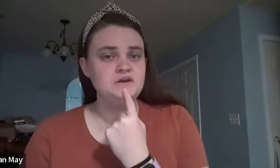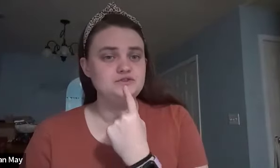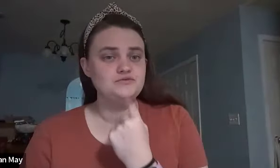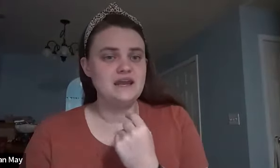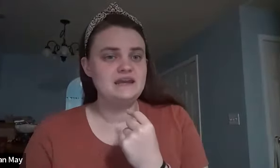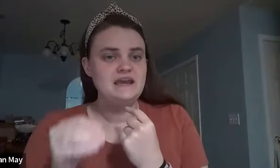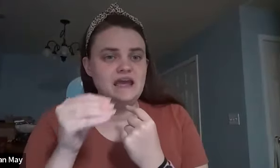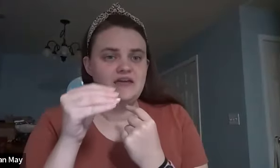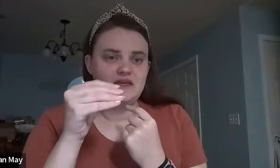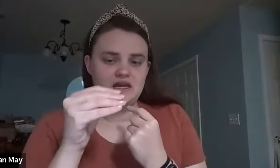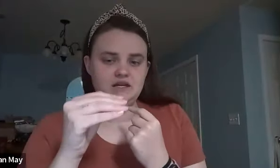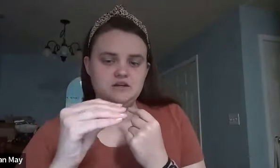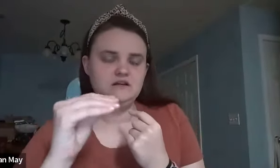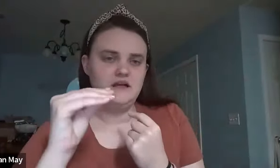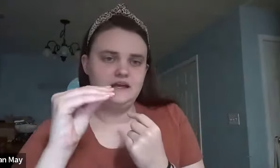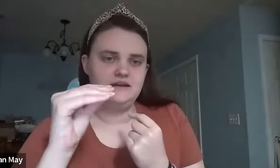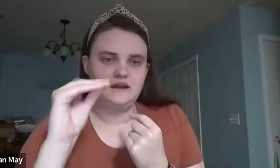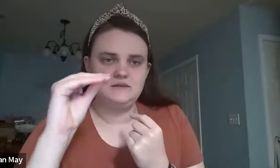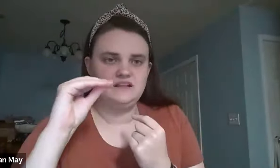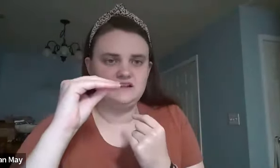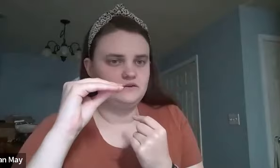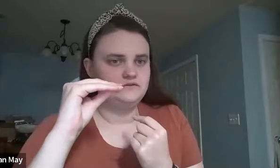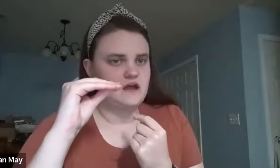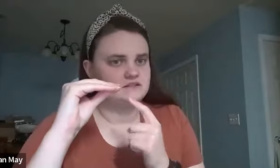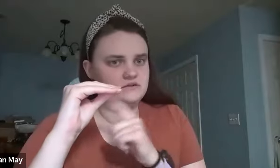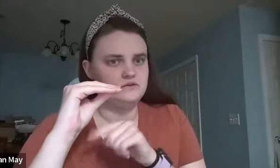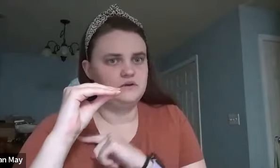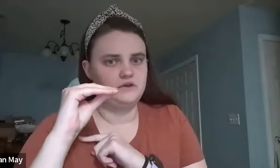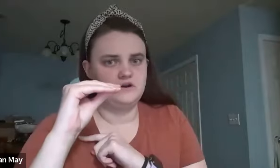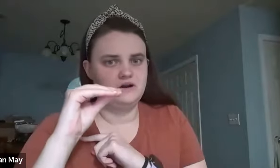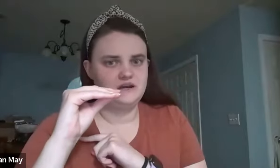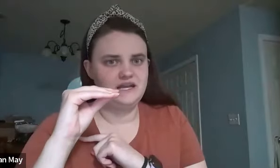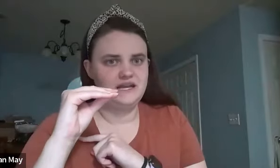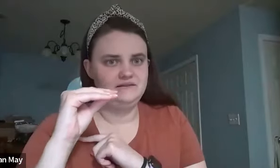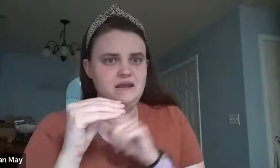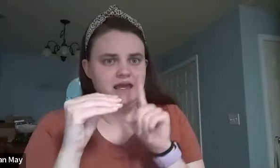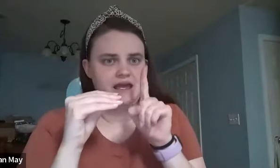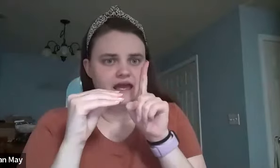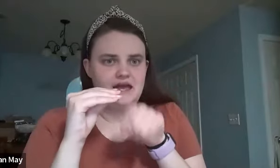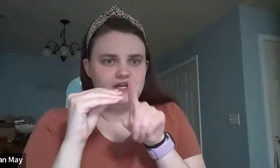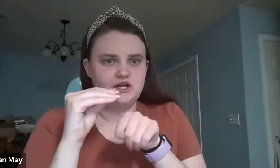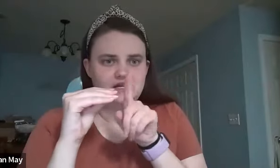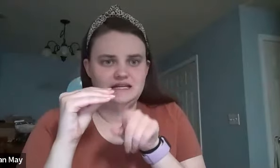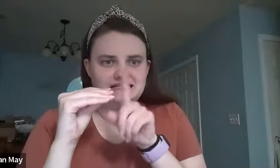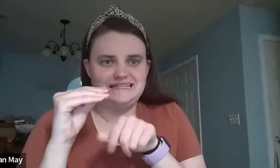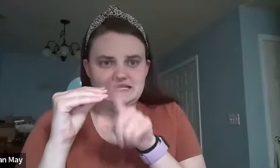Do red. And then you're going to like kind of make like a little flat circle with your non-dominant hand. And you're going to